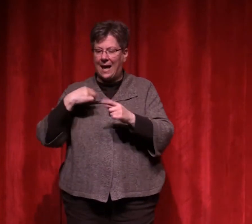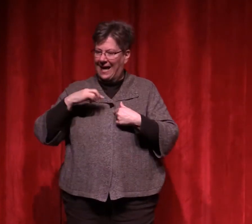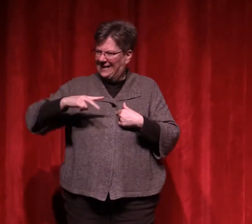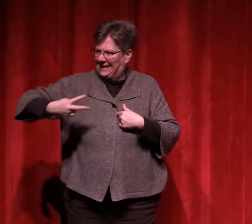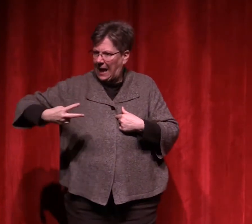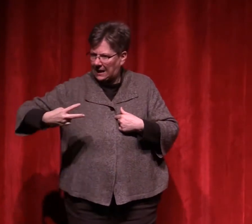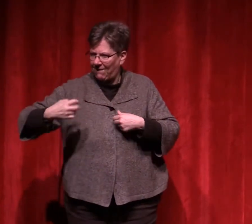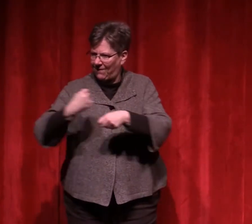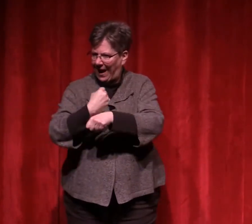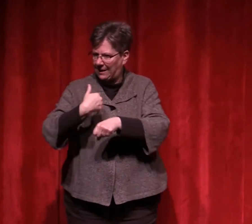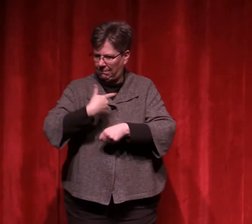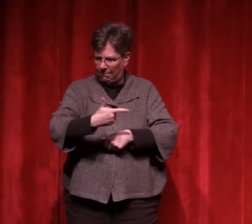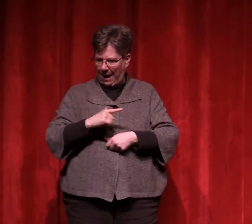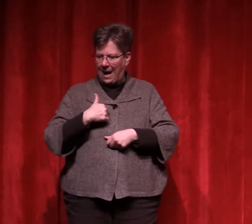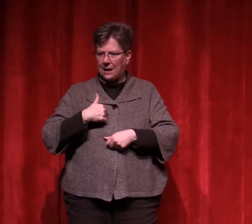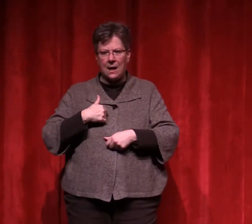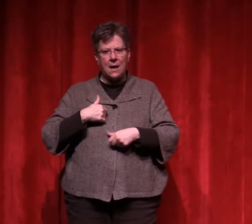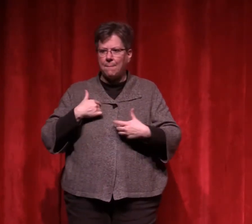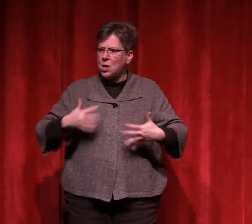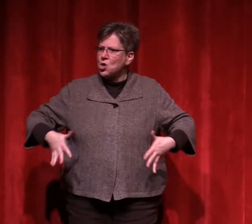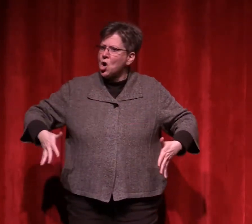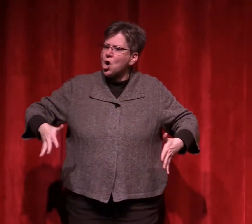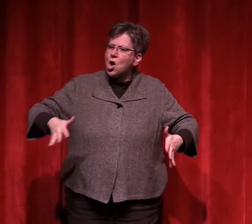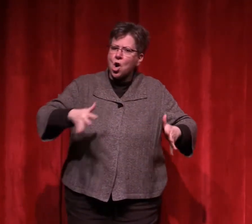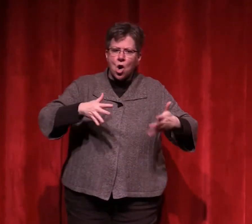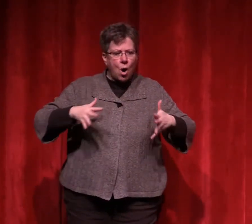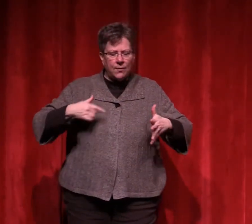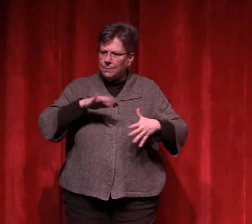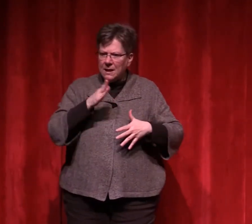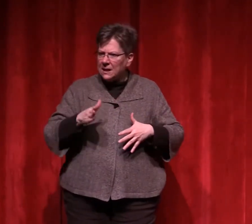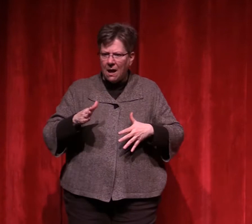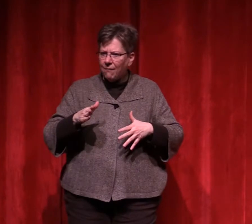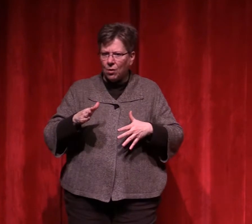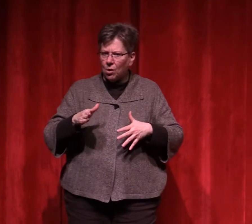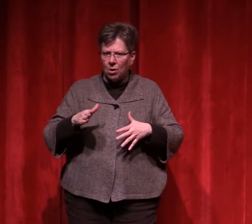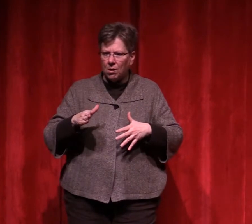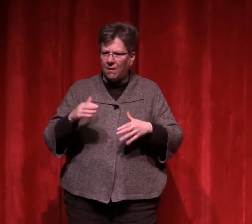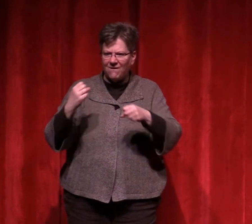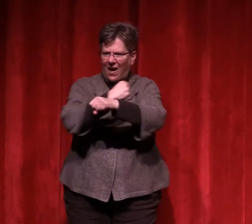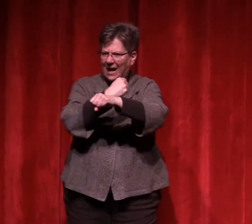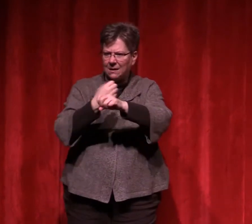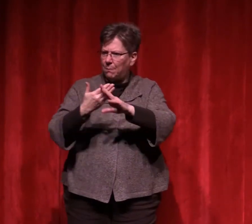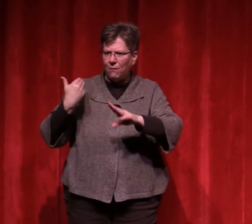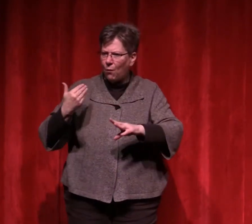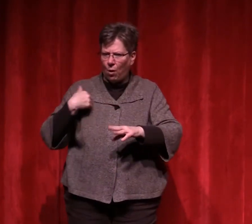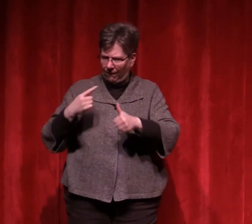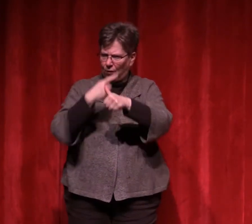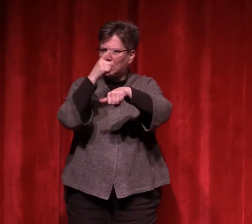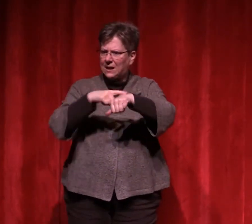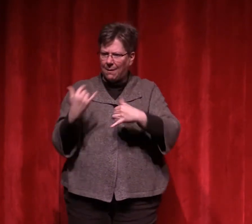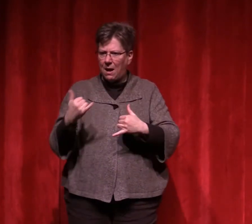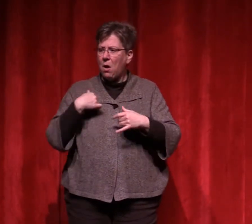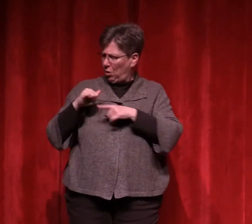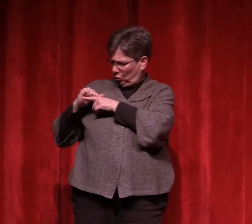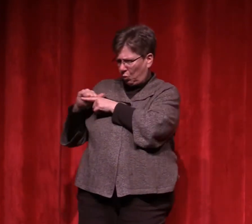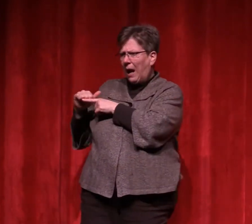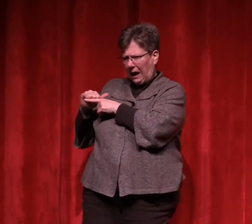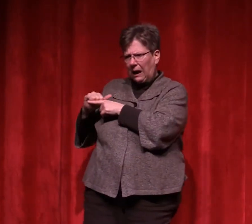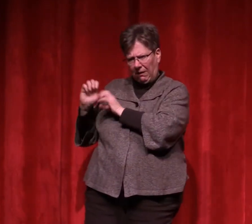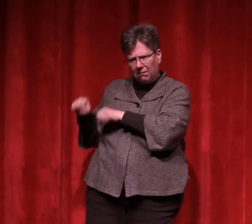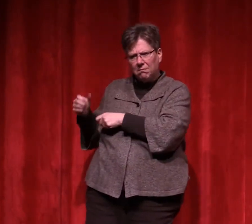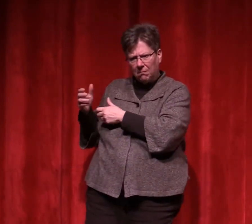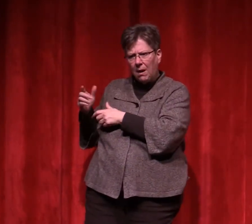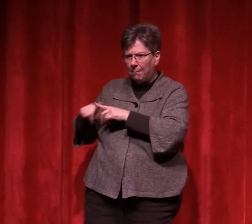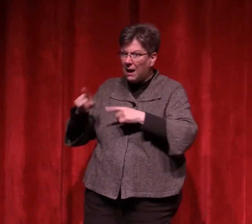no idea what the hell to expect. I'd never really been in a fight before in my life. I was like, well, training's one thing, but